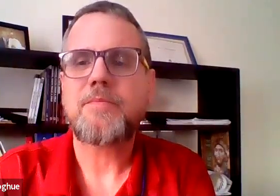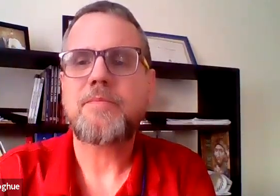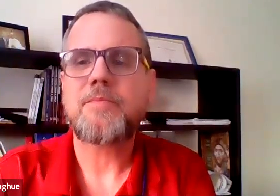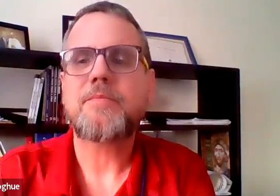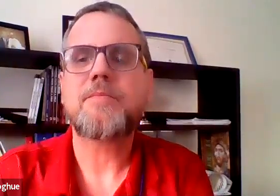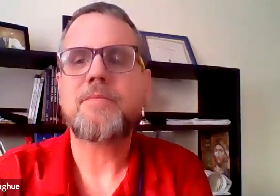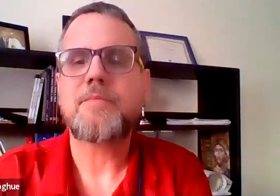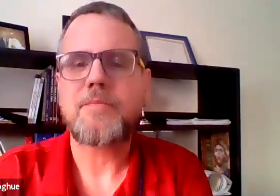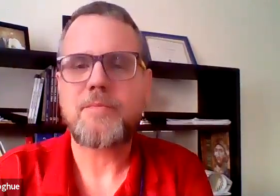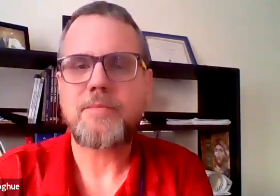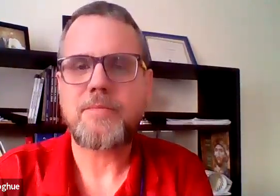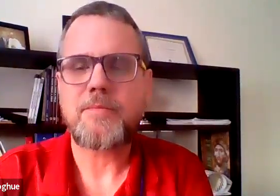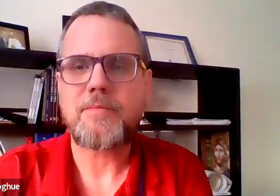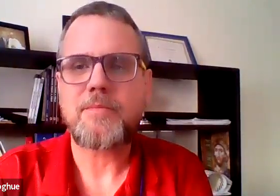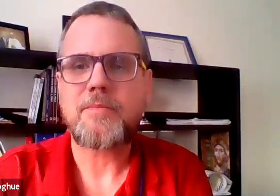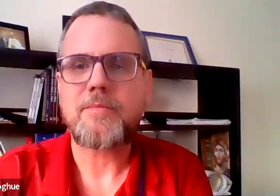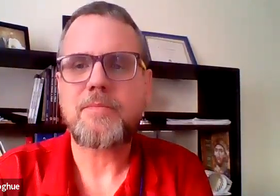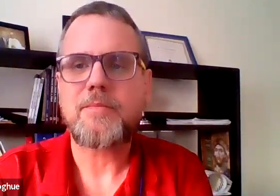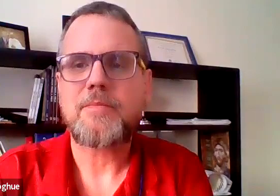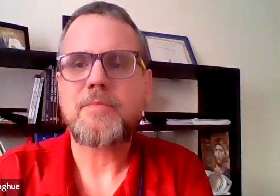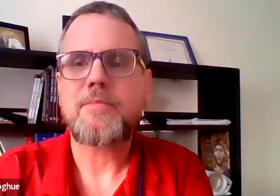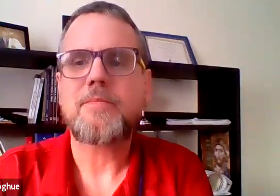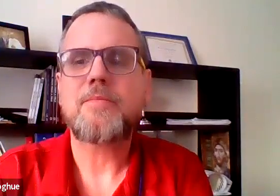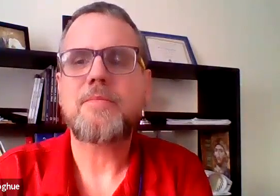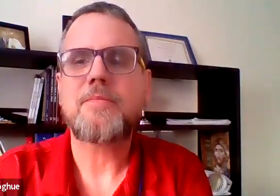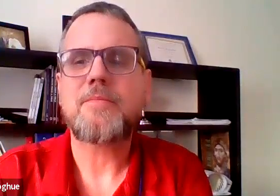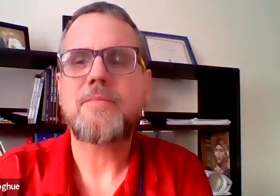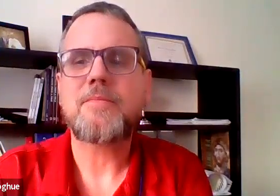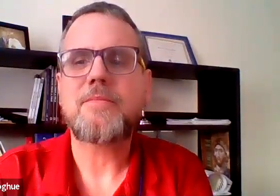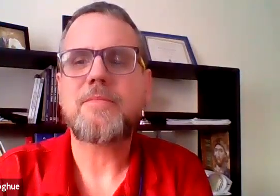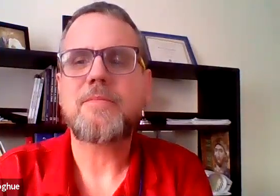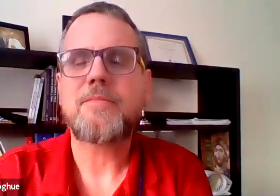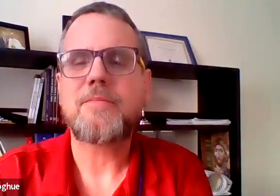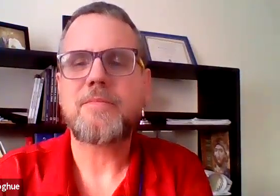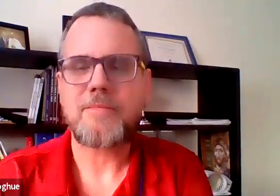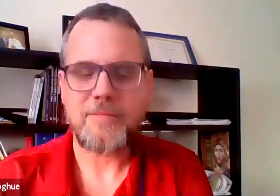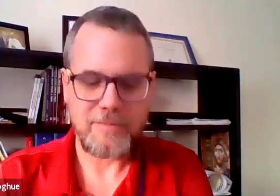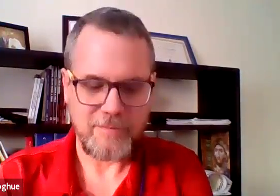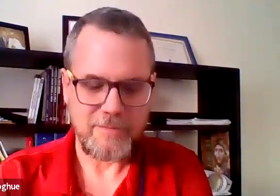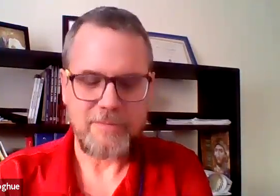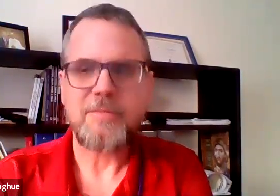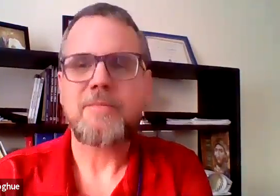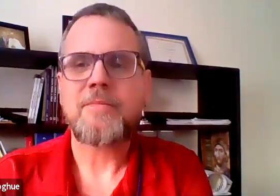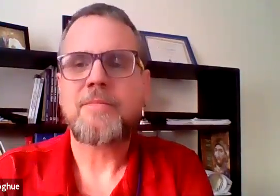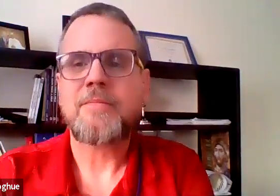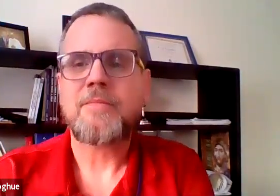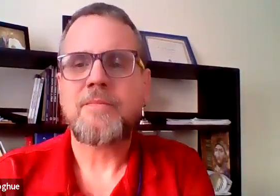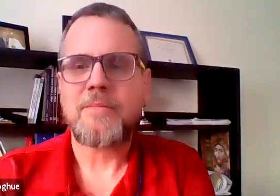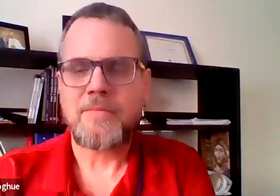K and the P. Just make sure with the K that your pointer finger is pointing towards the ceiling, and with the P, your pointer finger